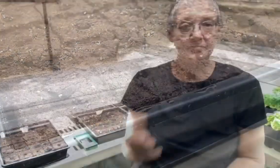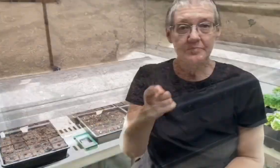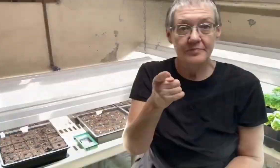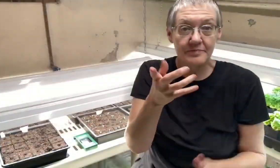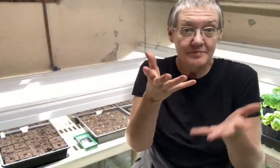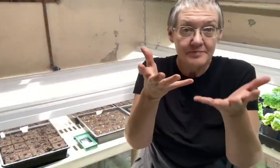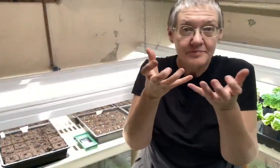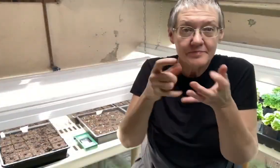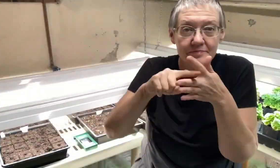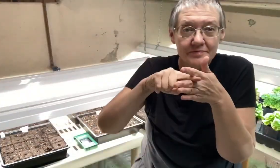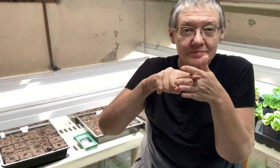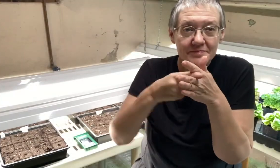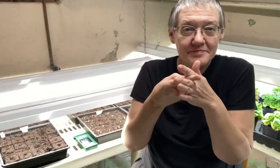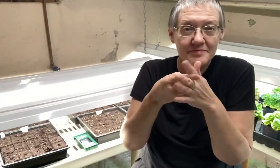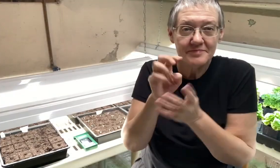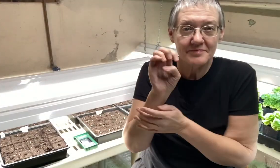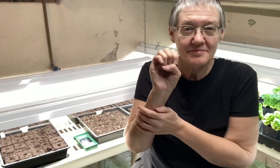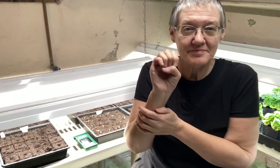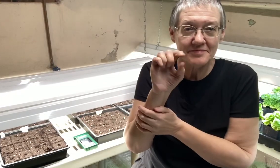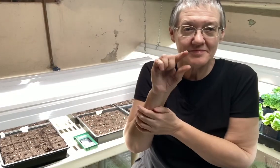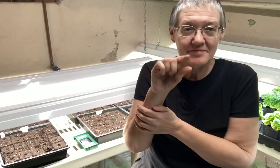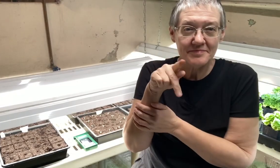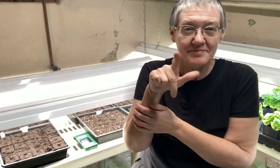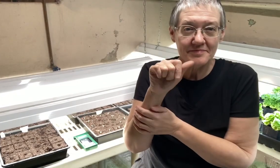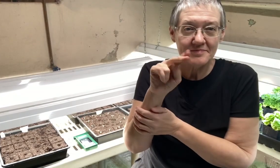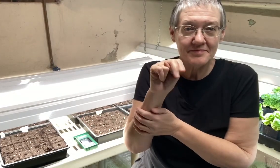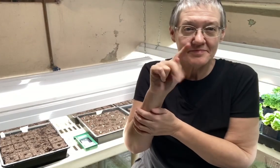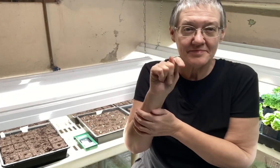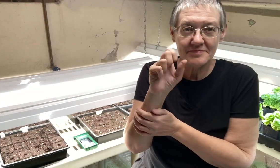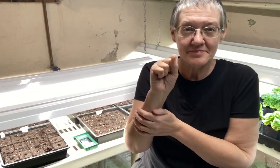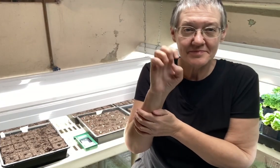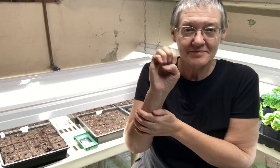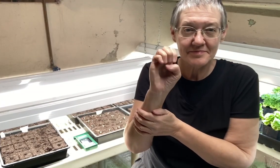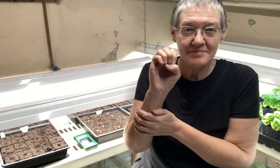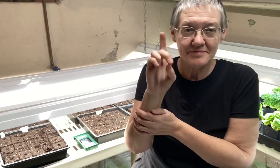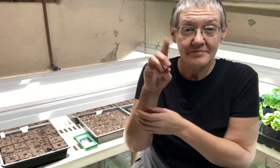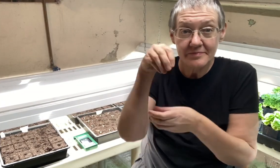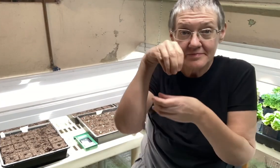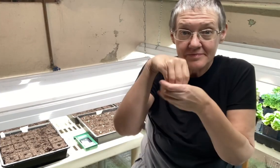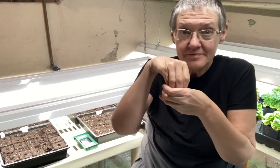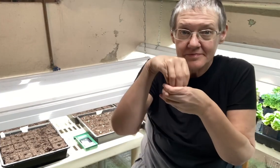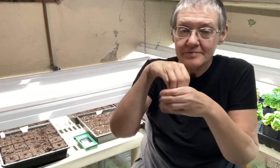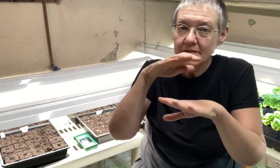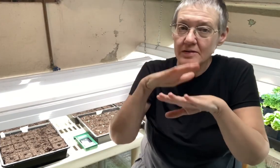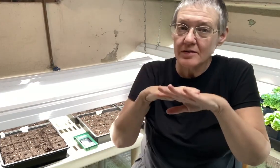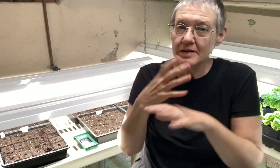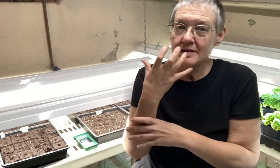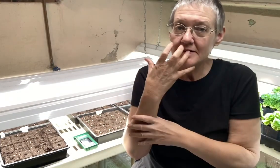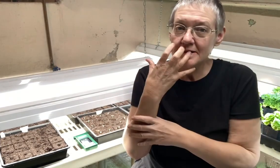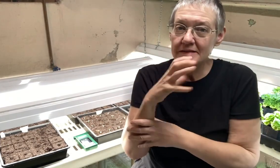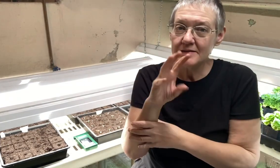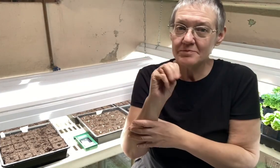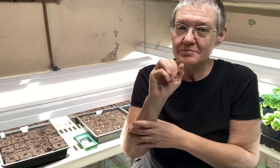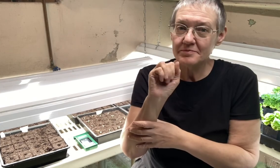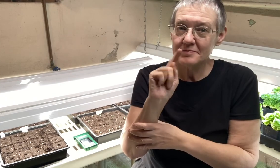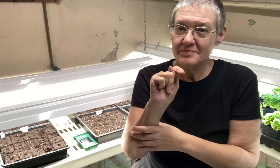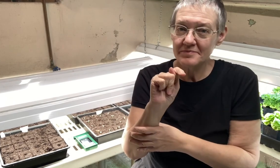Now you want to start your eggplant seeds inside on a heat